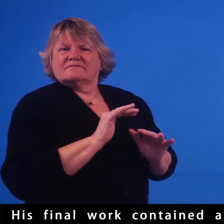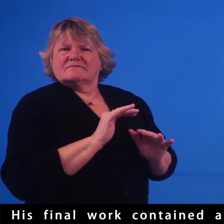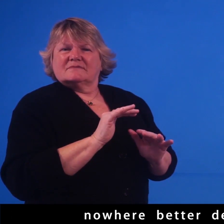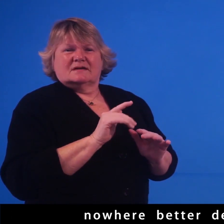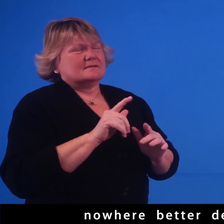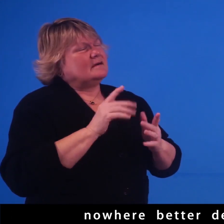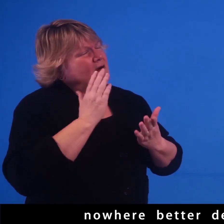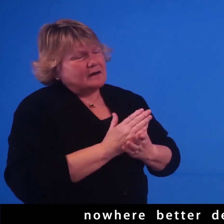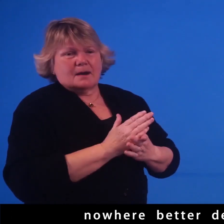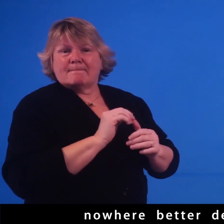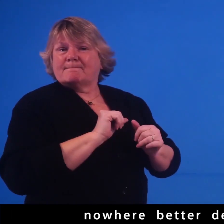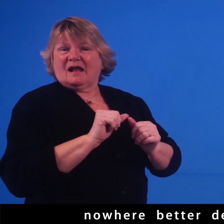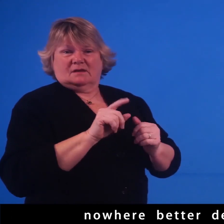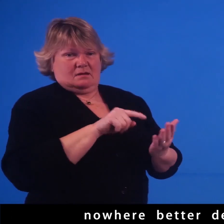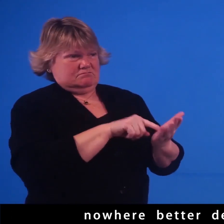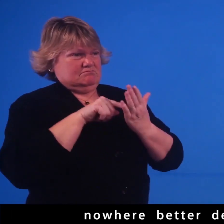touchingly human.